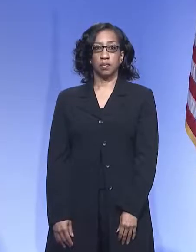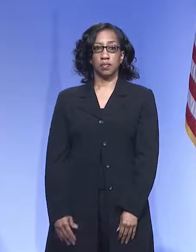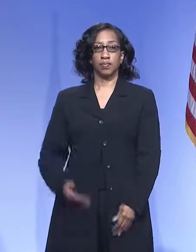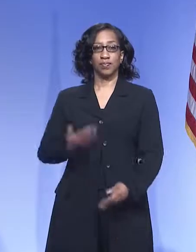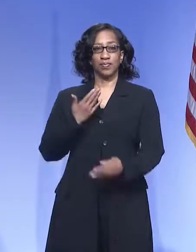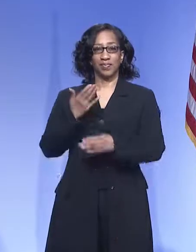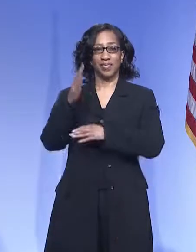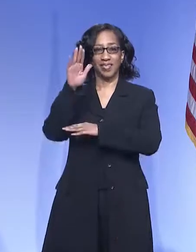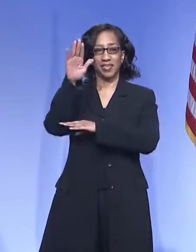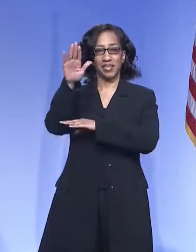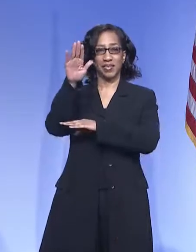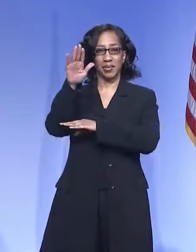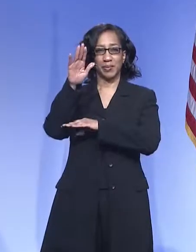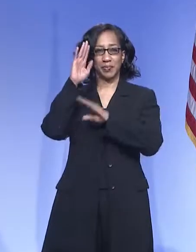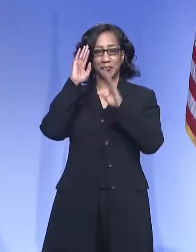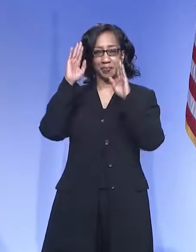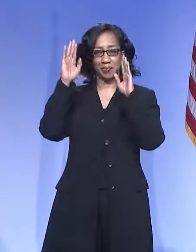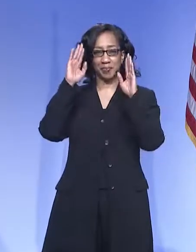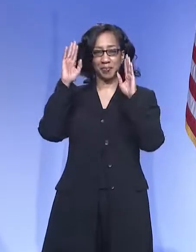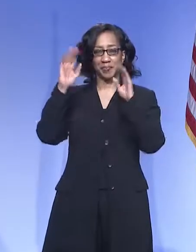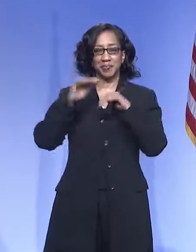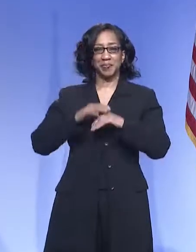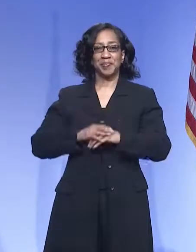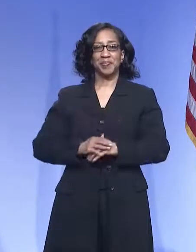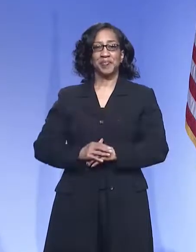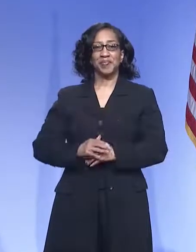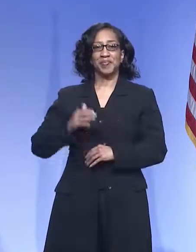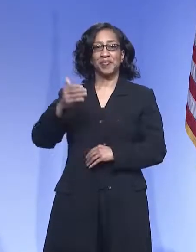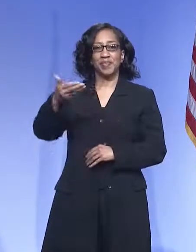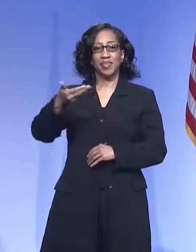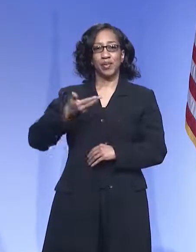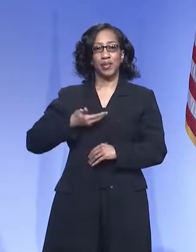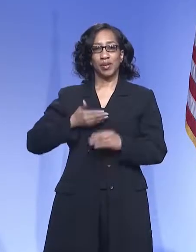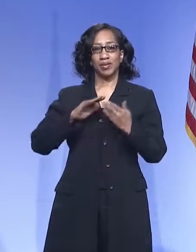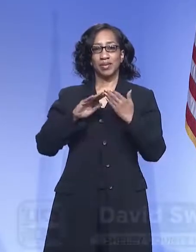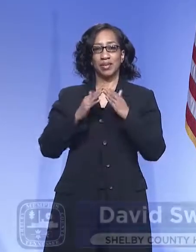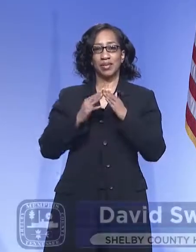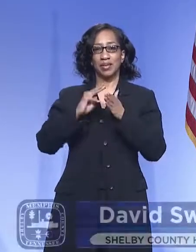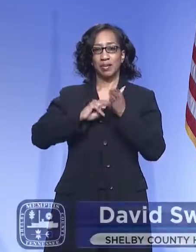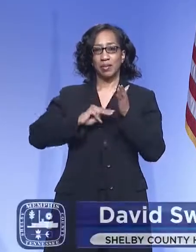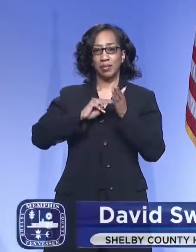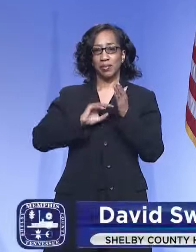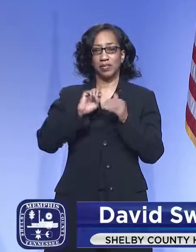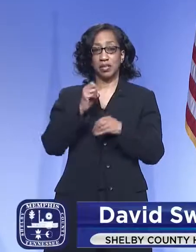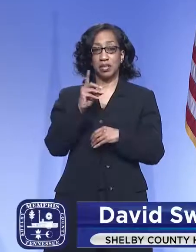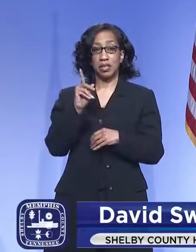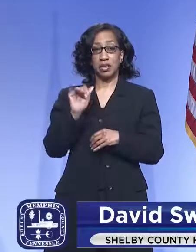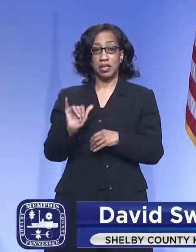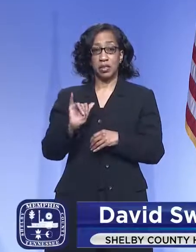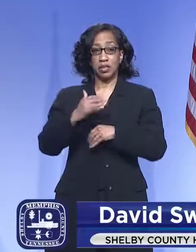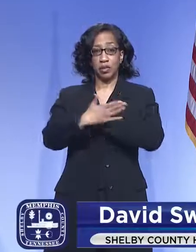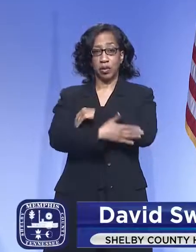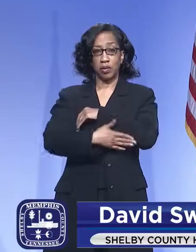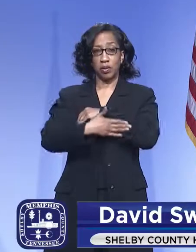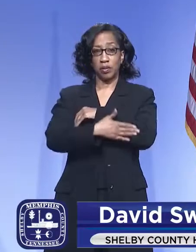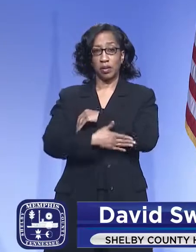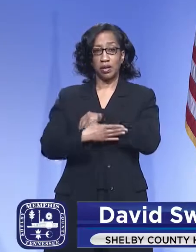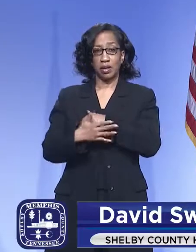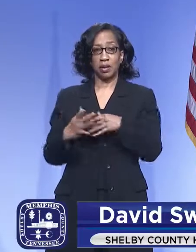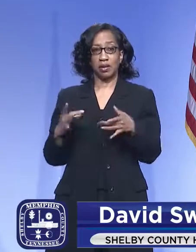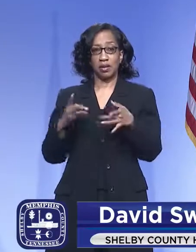Good afternoon, and welcome to the City of Memphis and Shelby County Joint Task Force press briefing